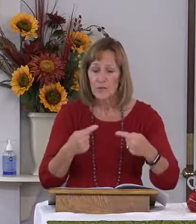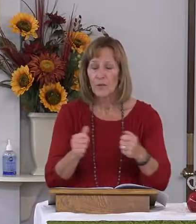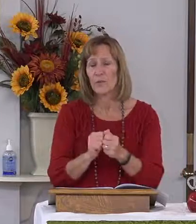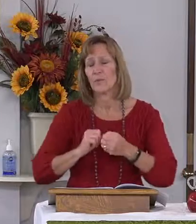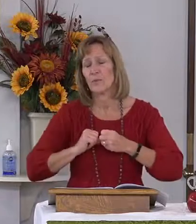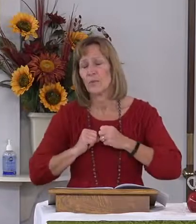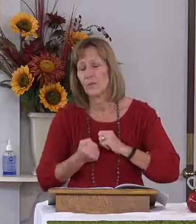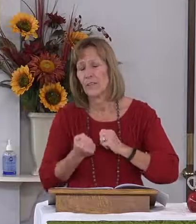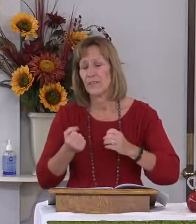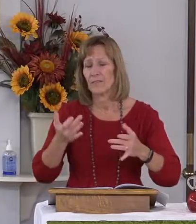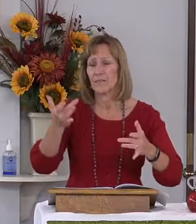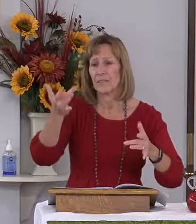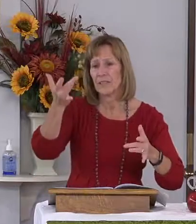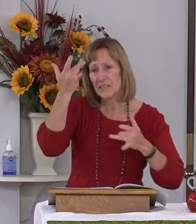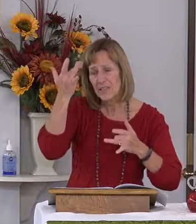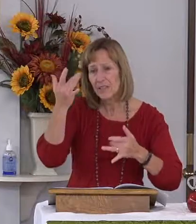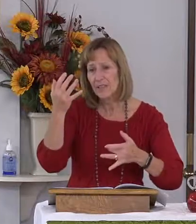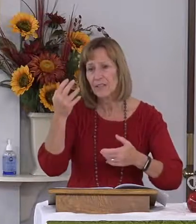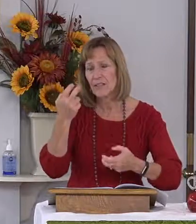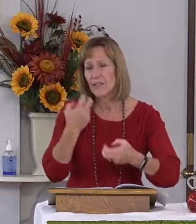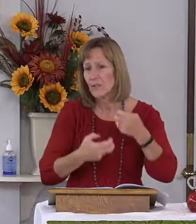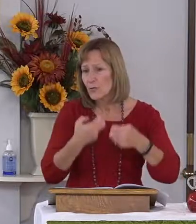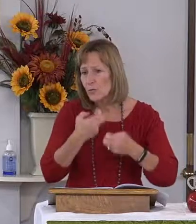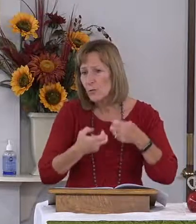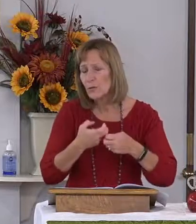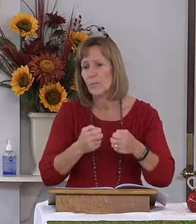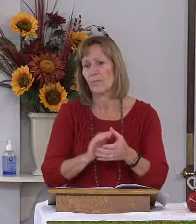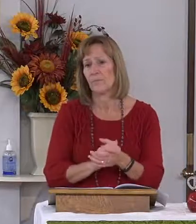grief and sickness and trouble.